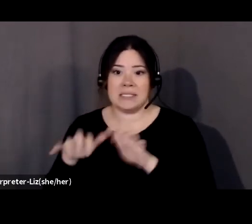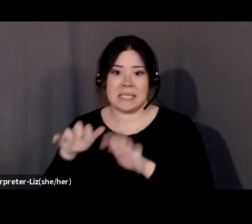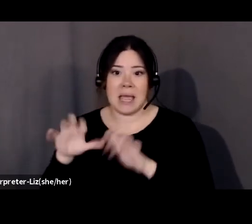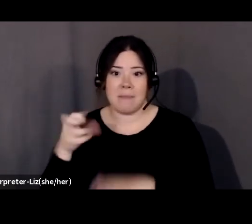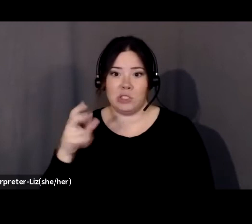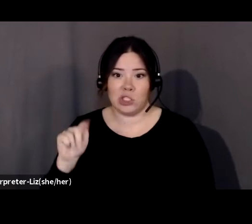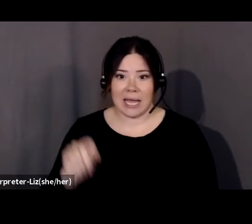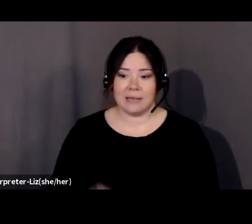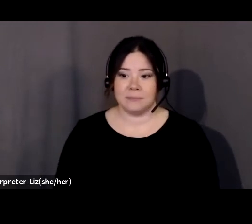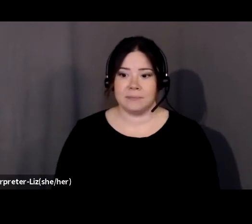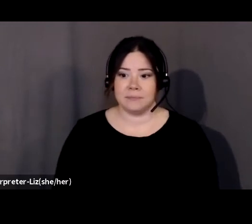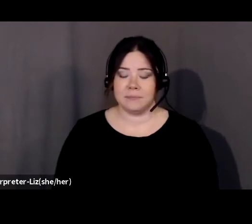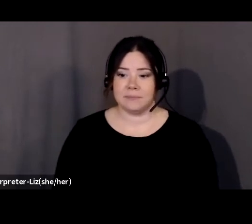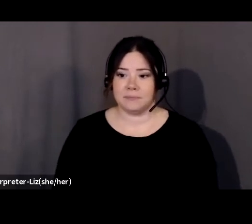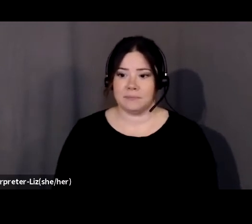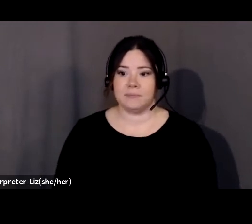box.